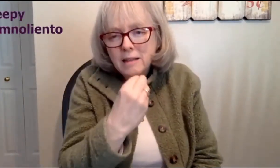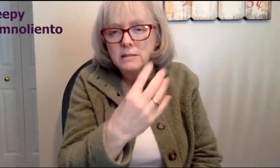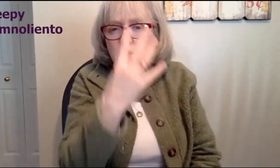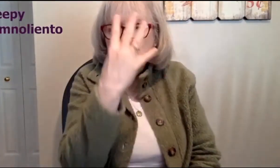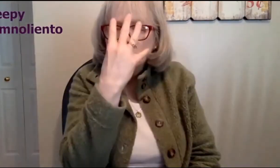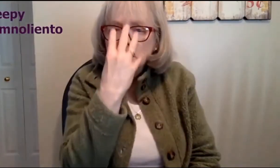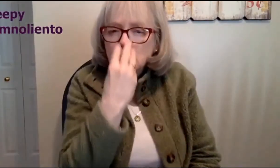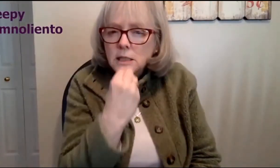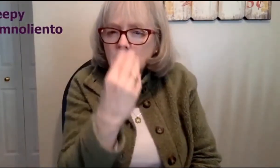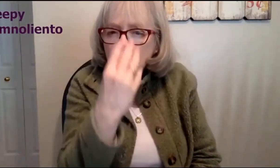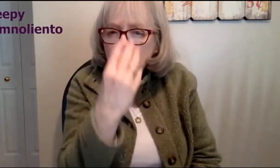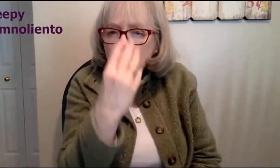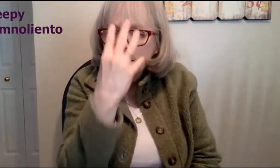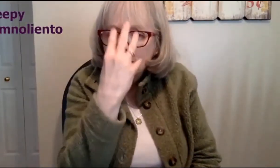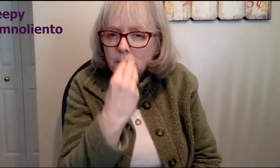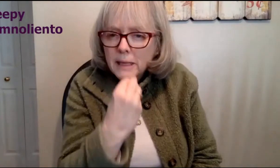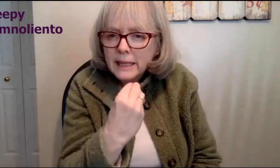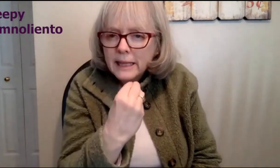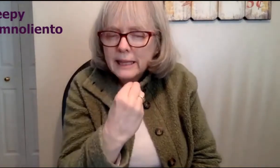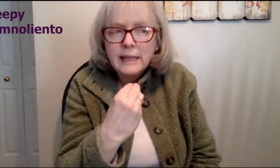Sleepy.